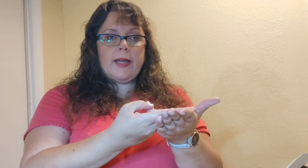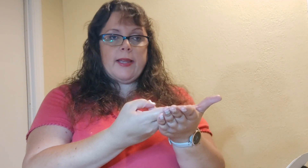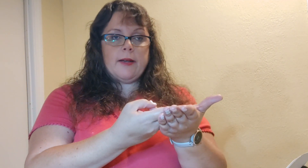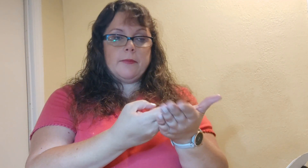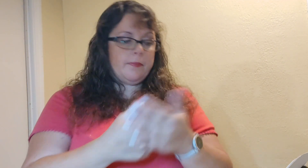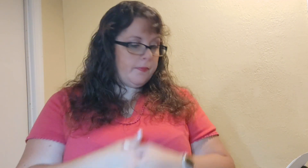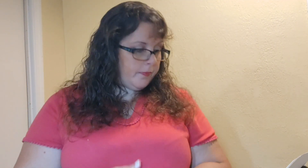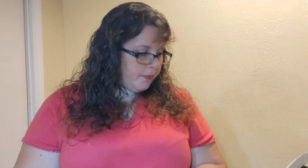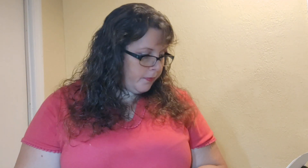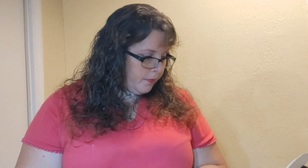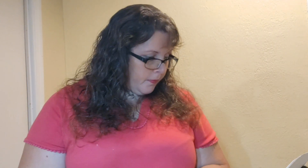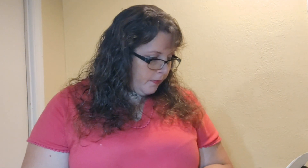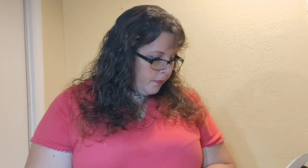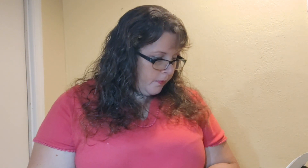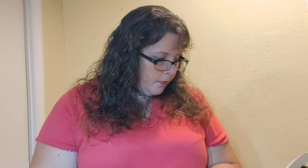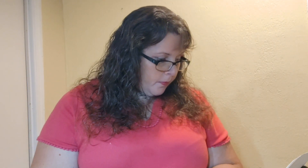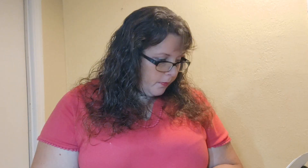lie down.